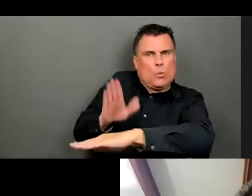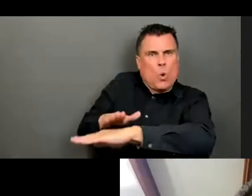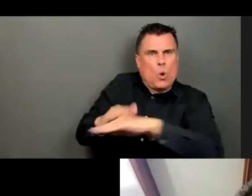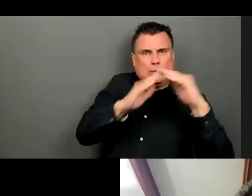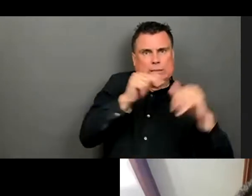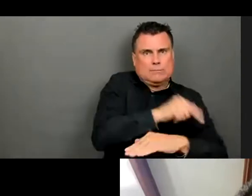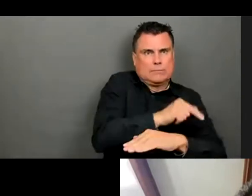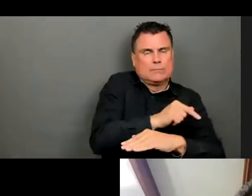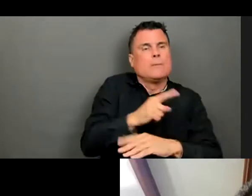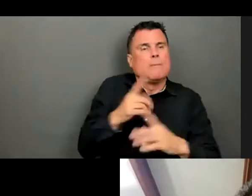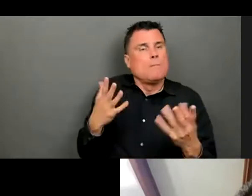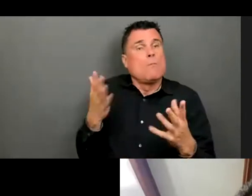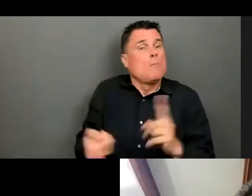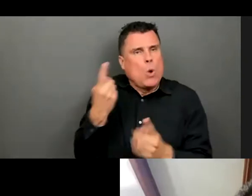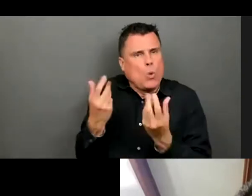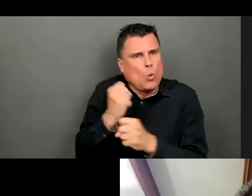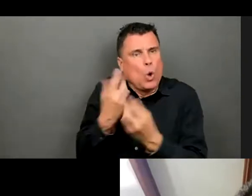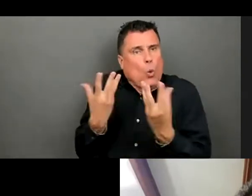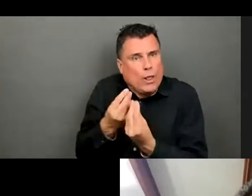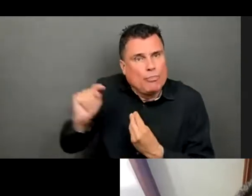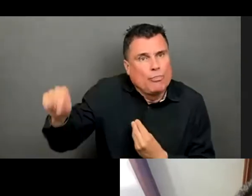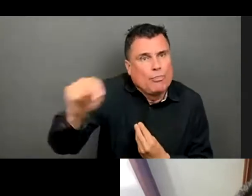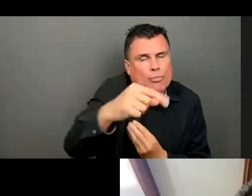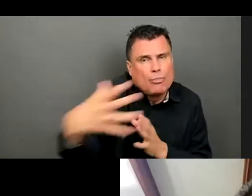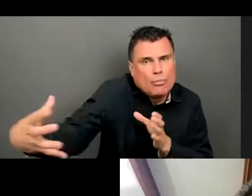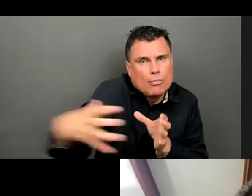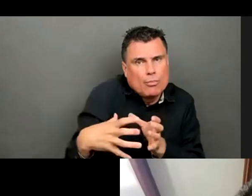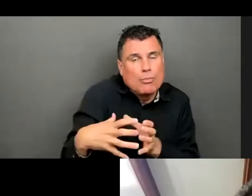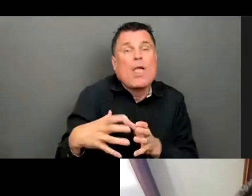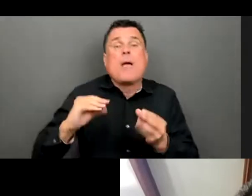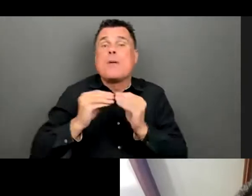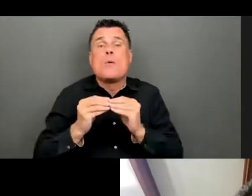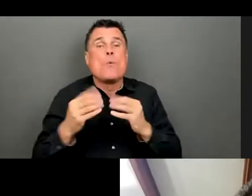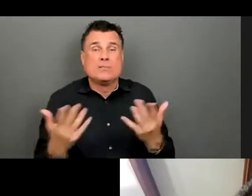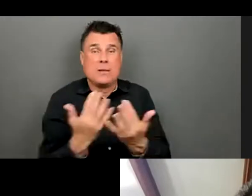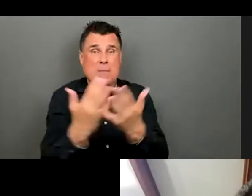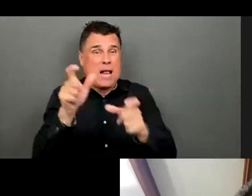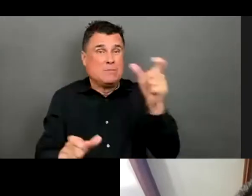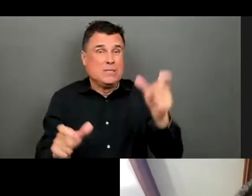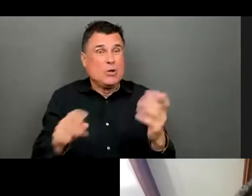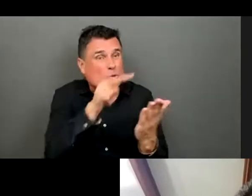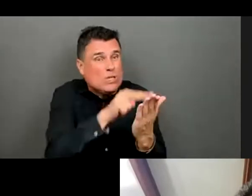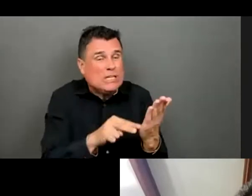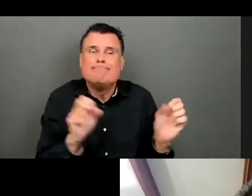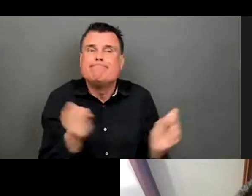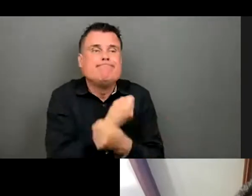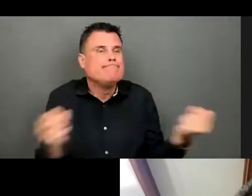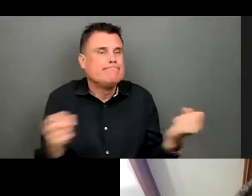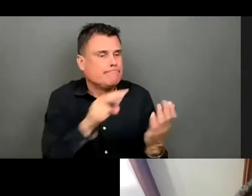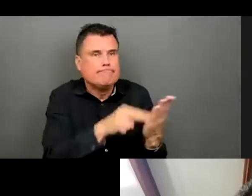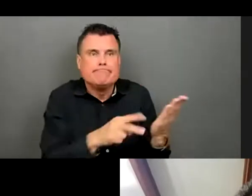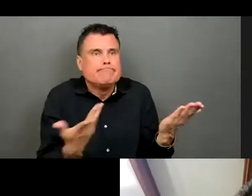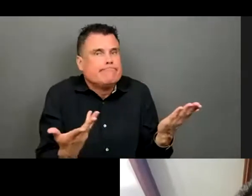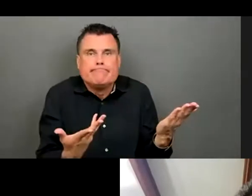the issues is low literacy, affordability, and accessibility is a big barrier for persons with